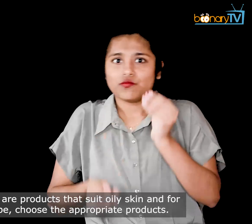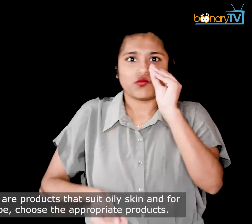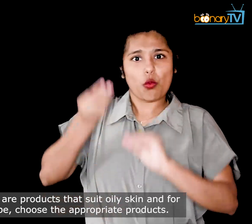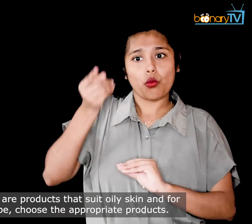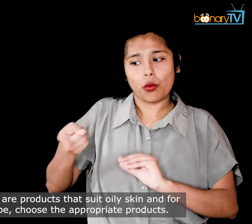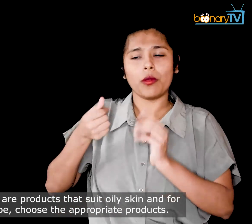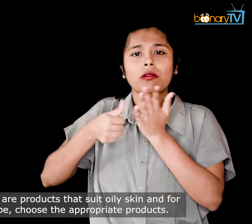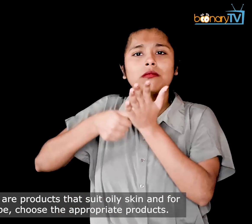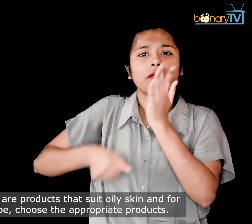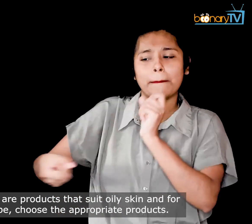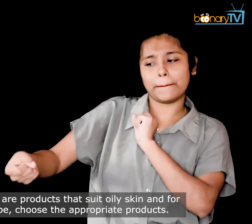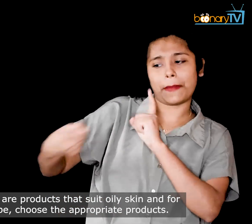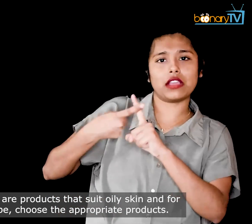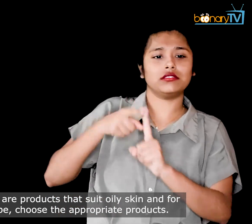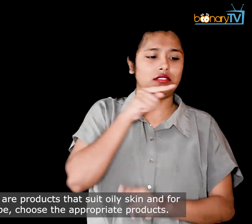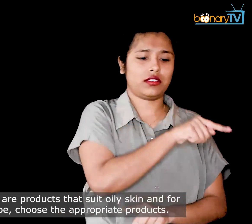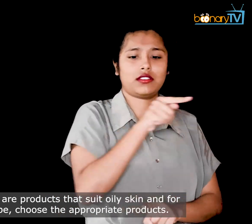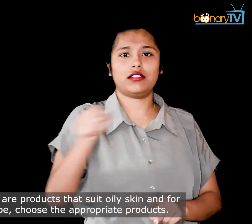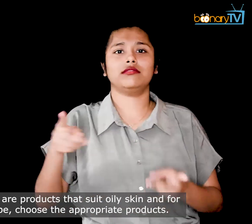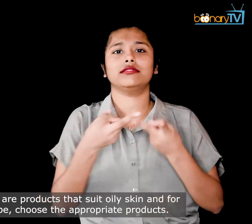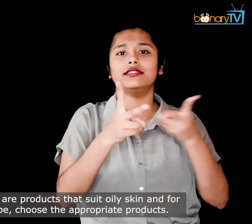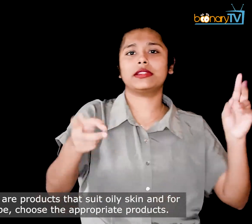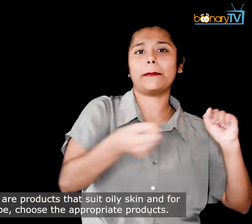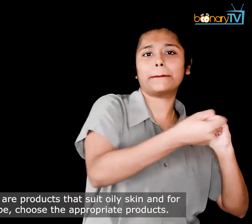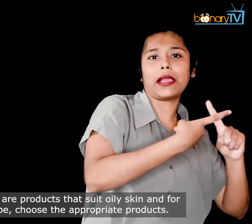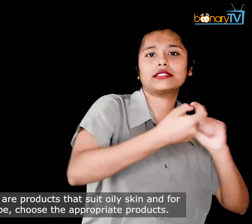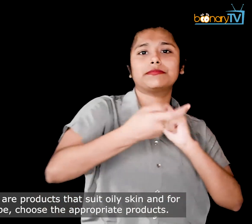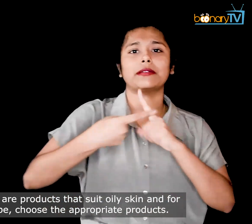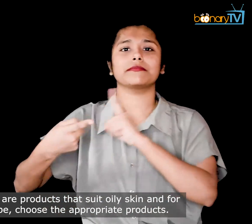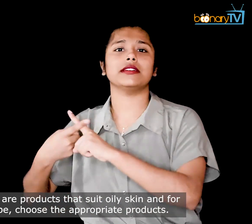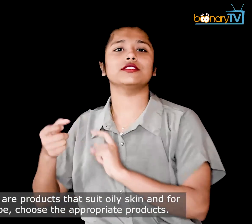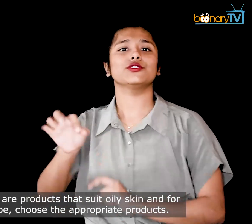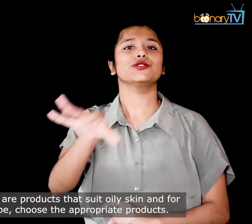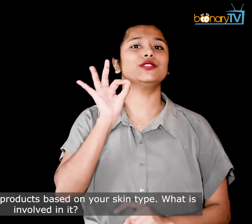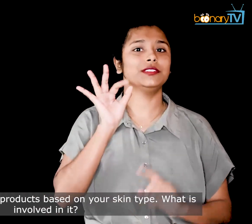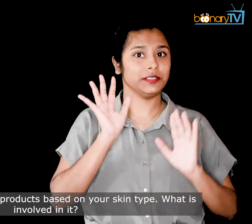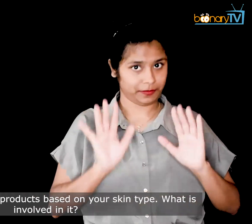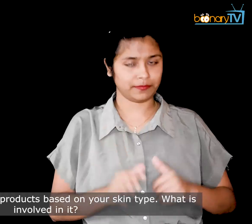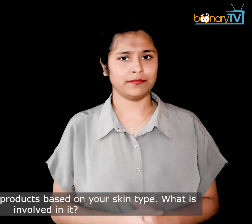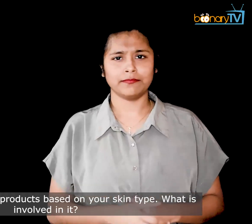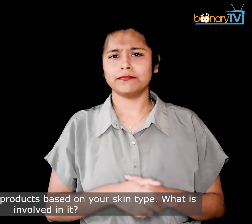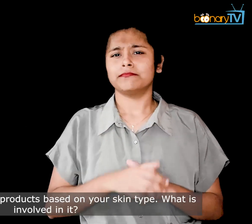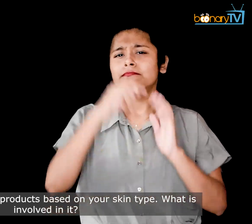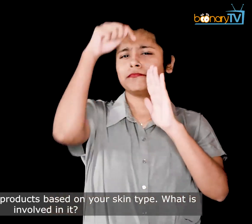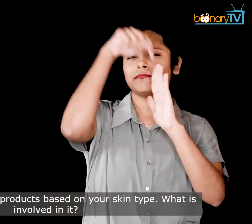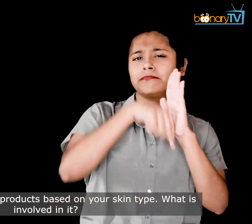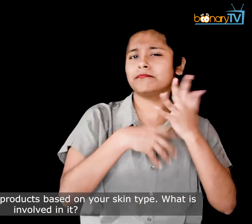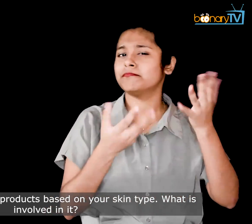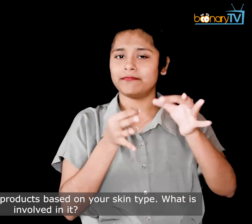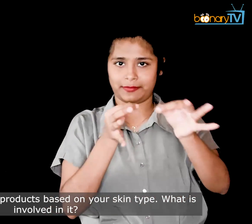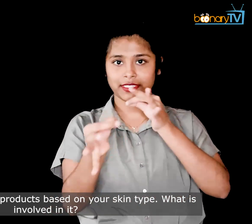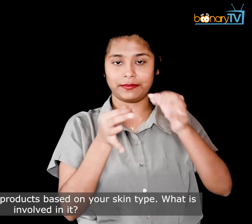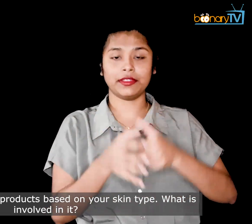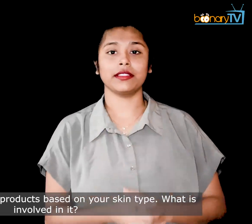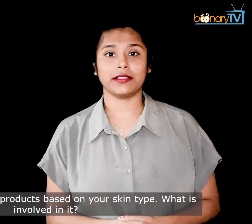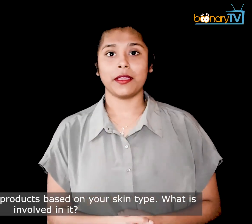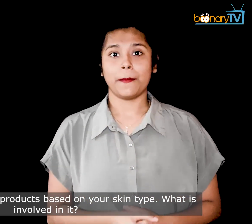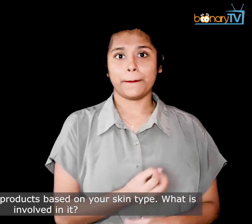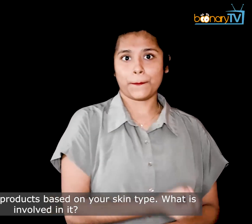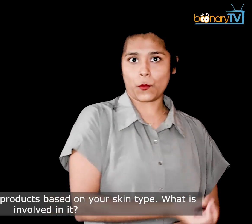skin type, choose the appropriate products. So you should choose products based on your skin type. What is involved